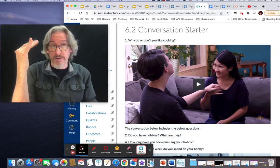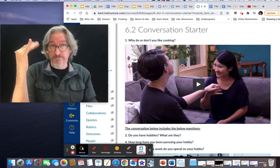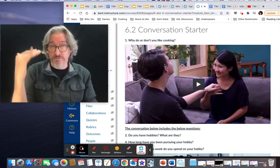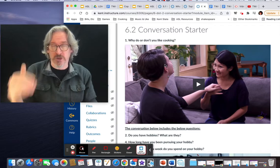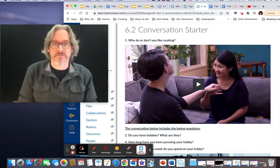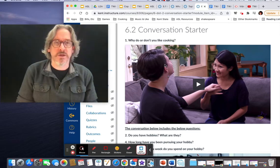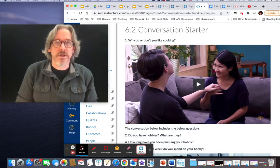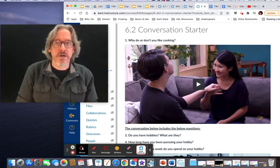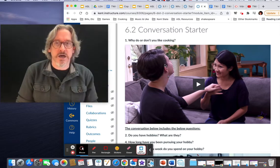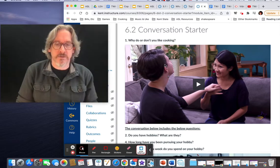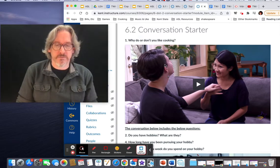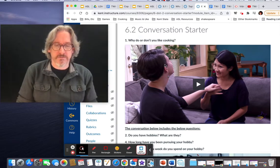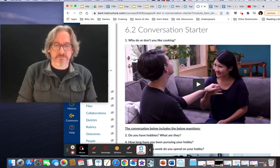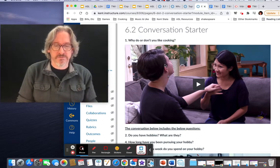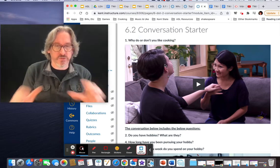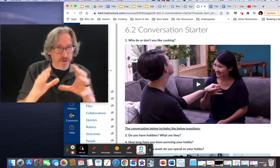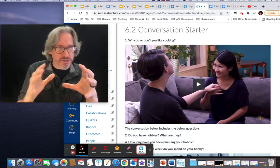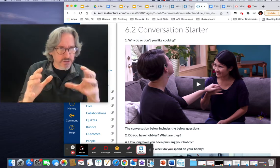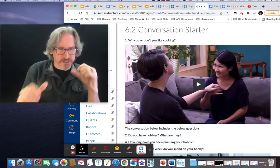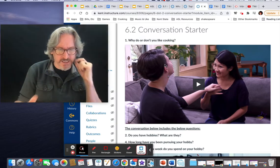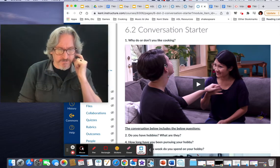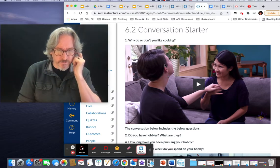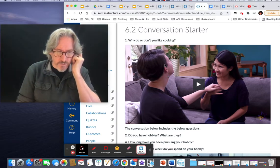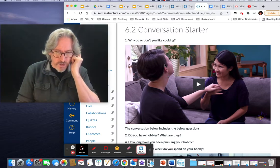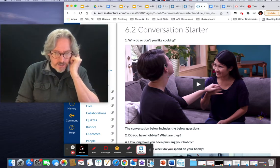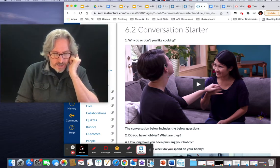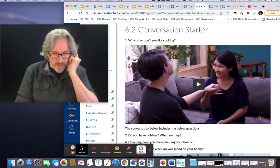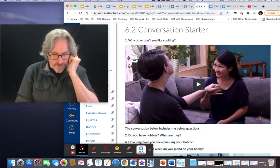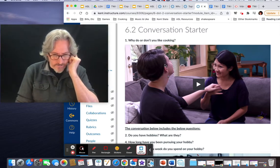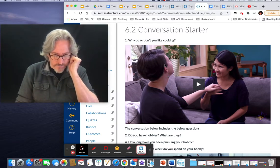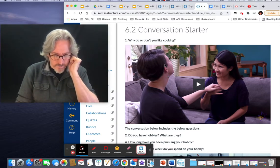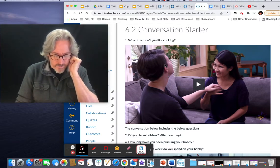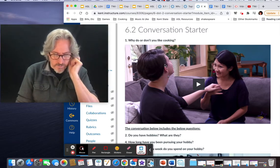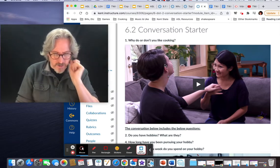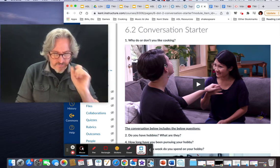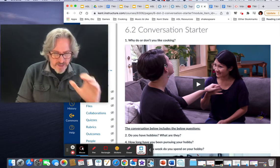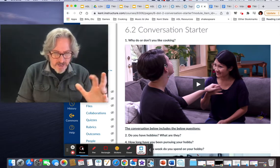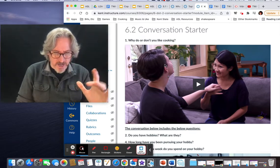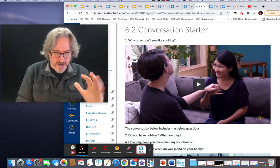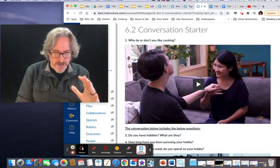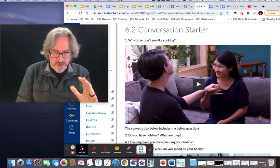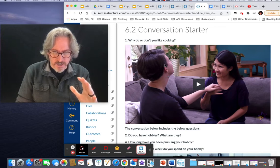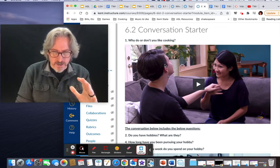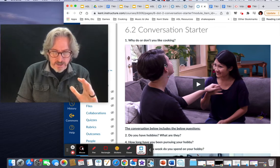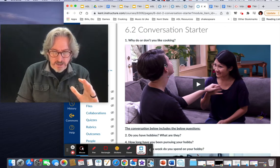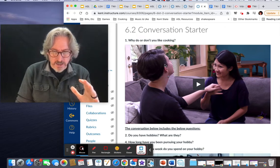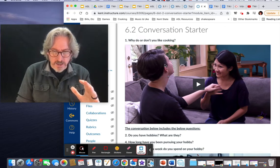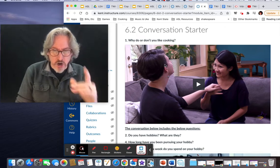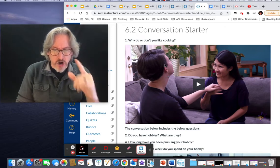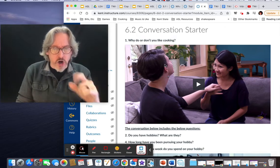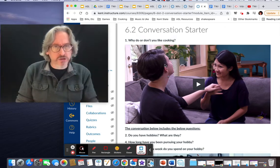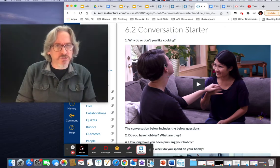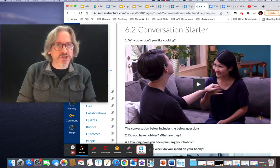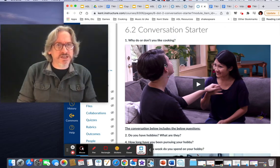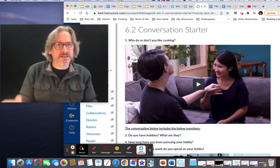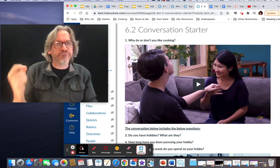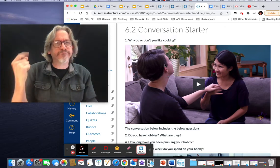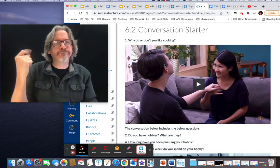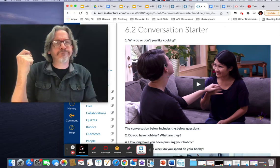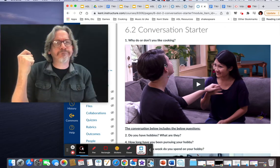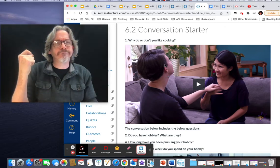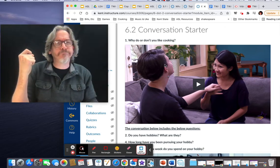Y. Okay. So that one's hard to see. And then also she